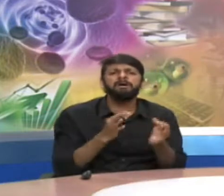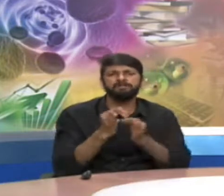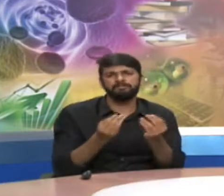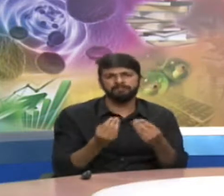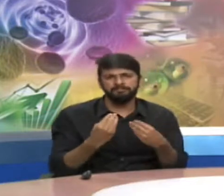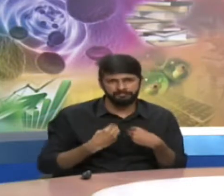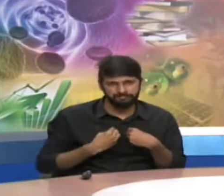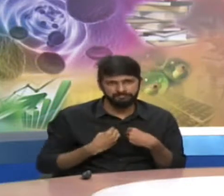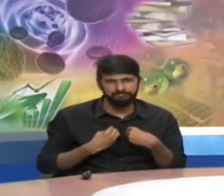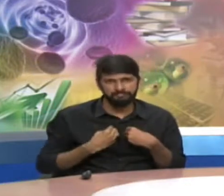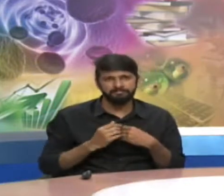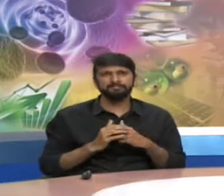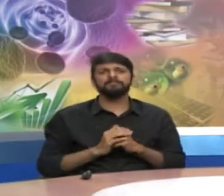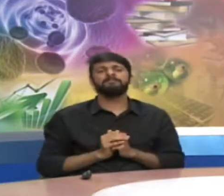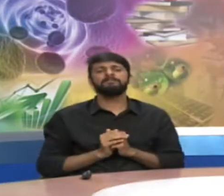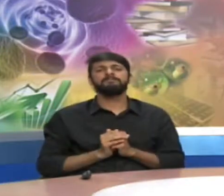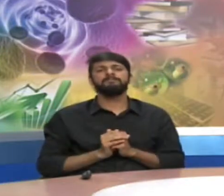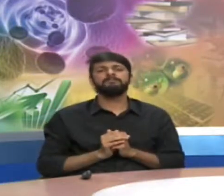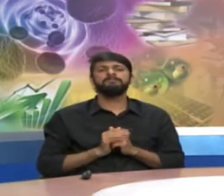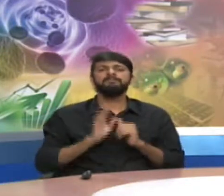what is the condition of the princess?